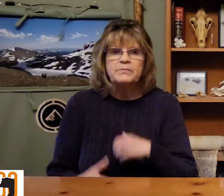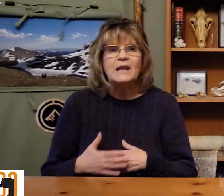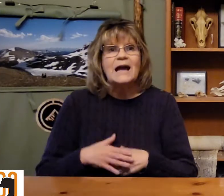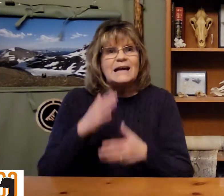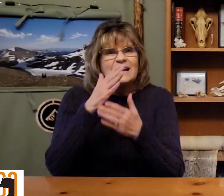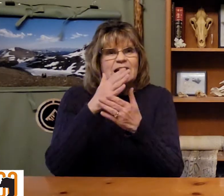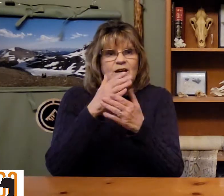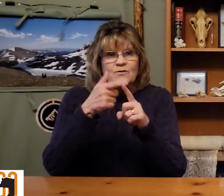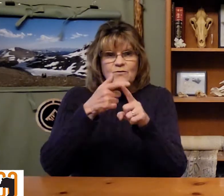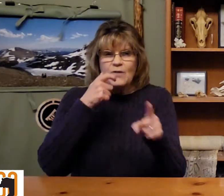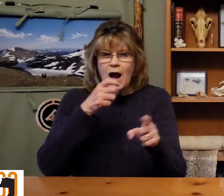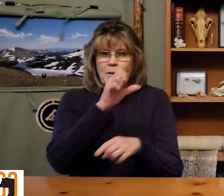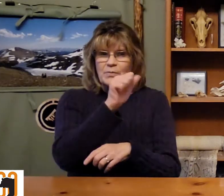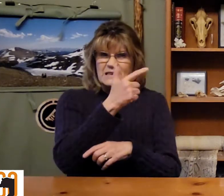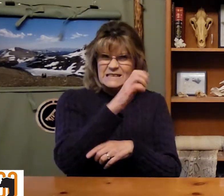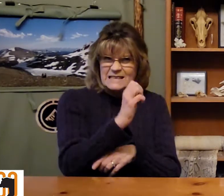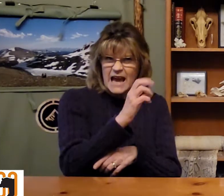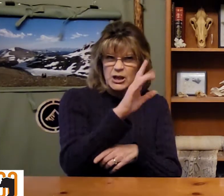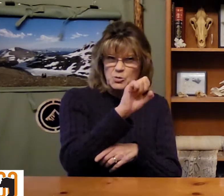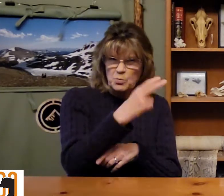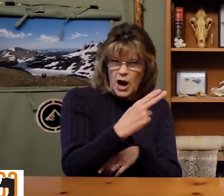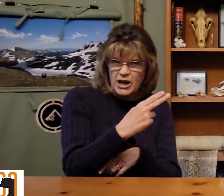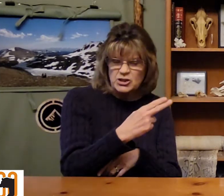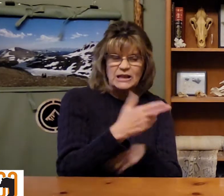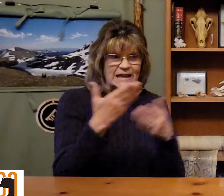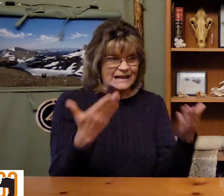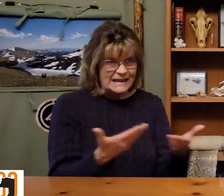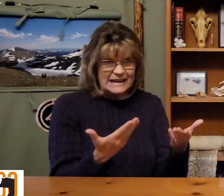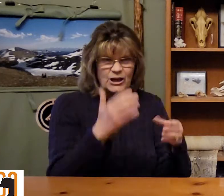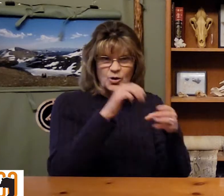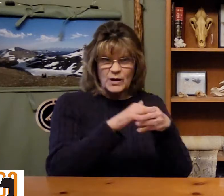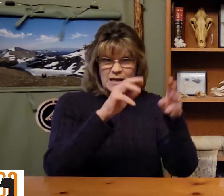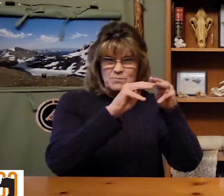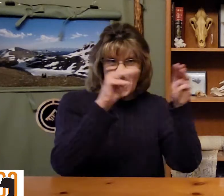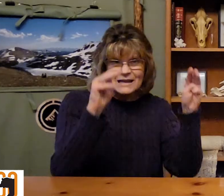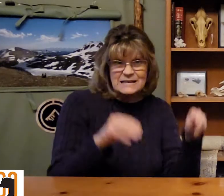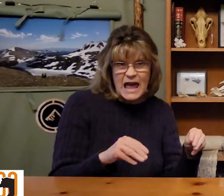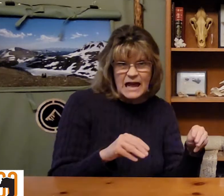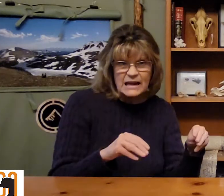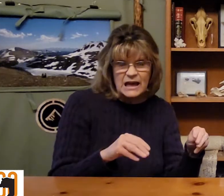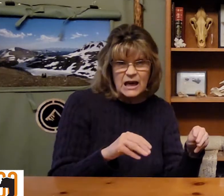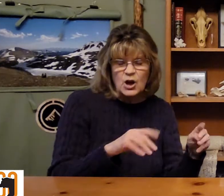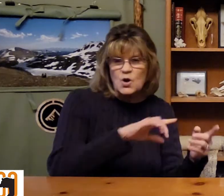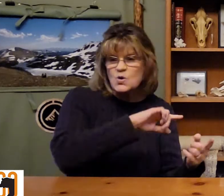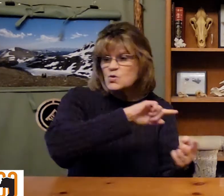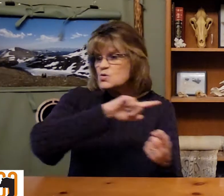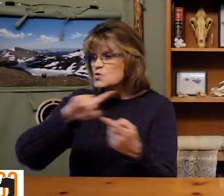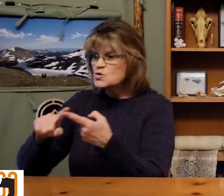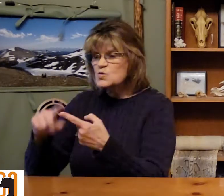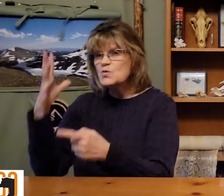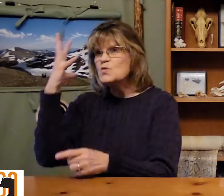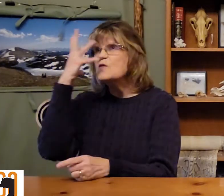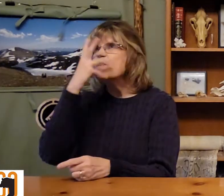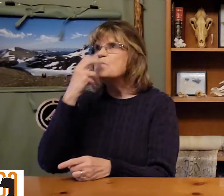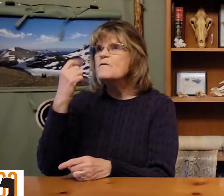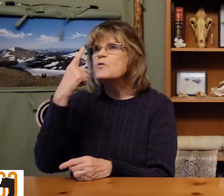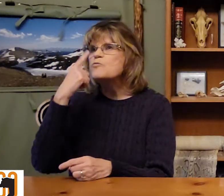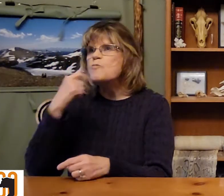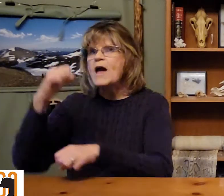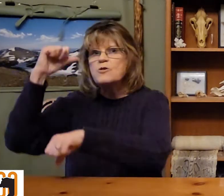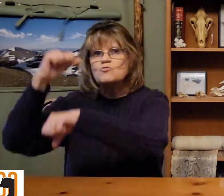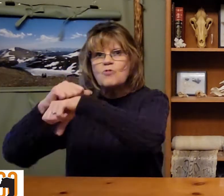From the sagebrush, semi-arid deserts right here in Montana, to the beautiful red